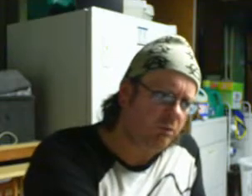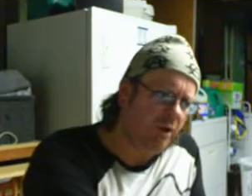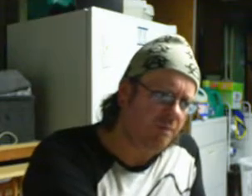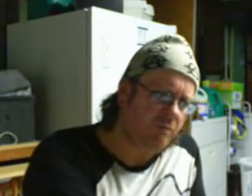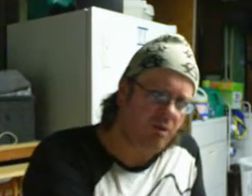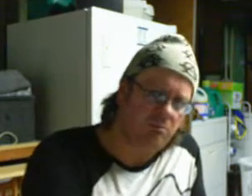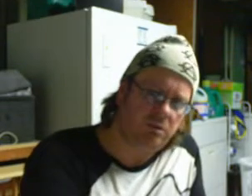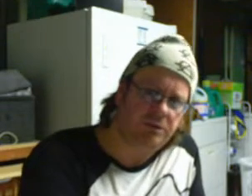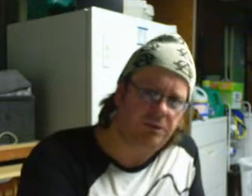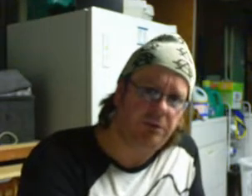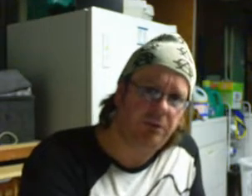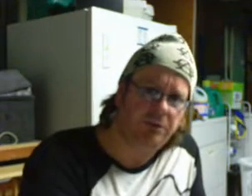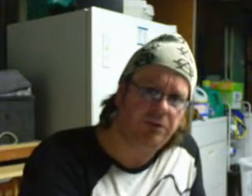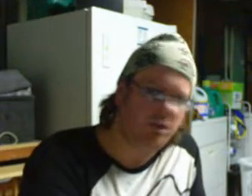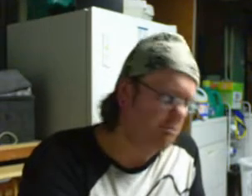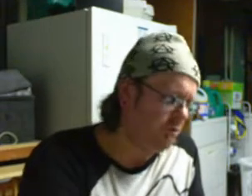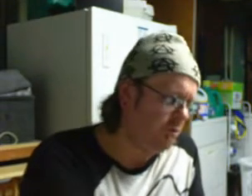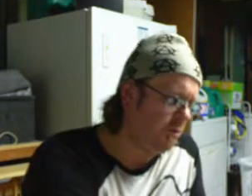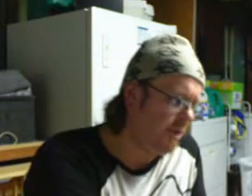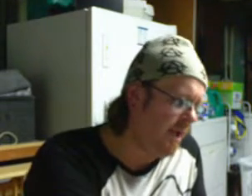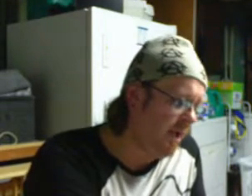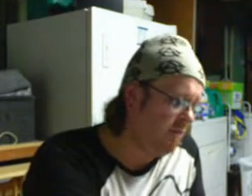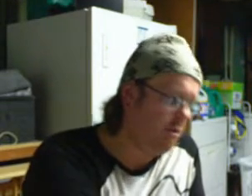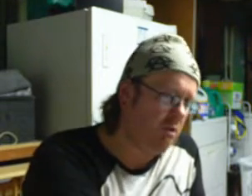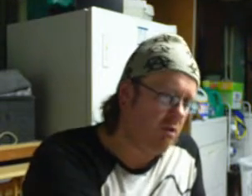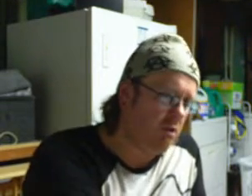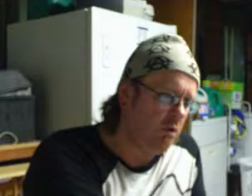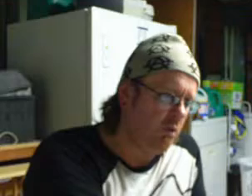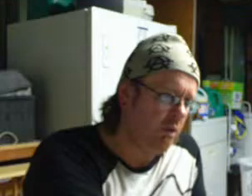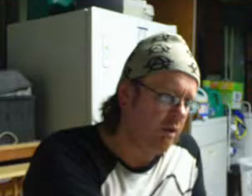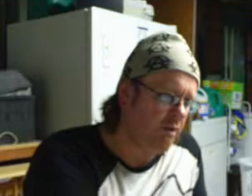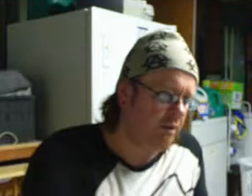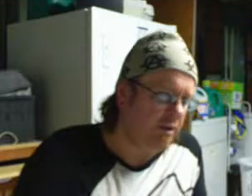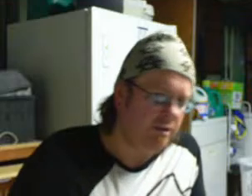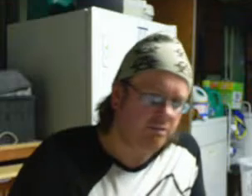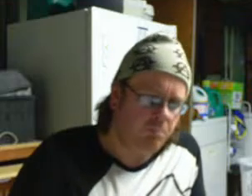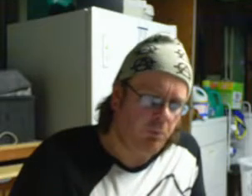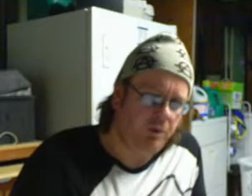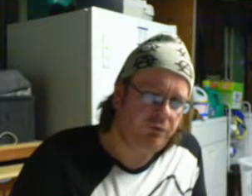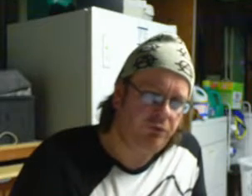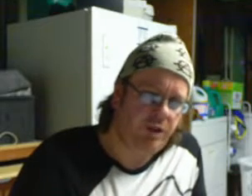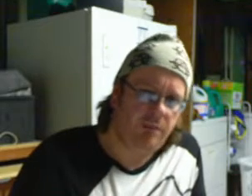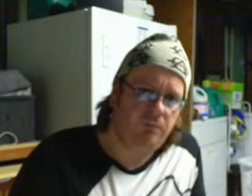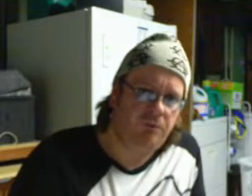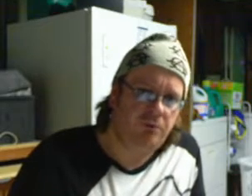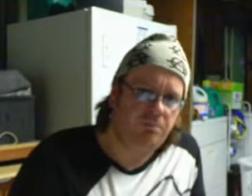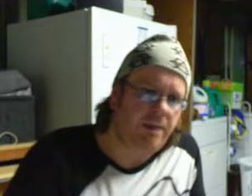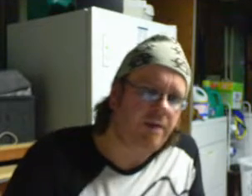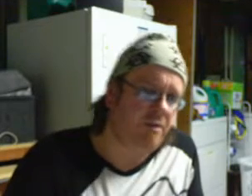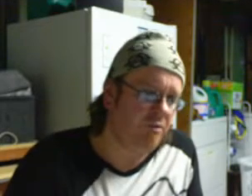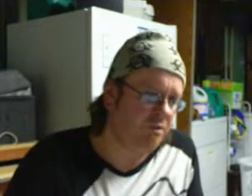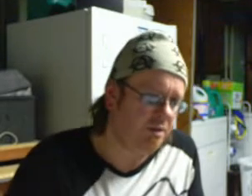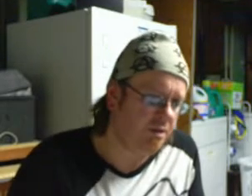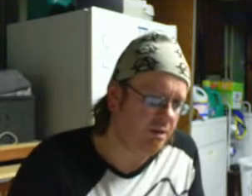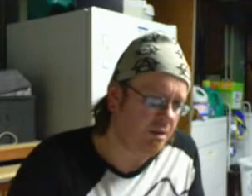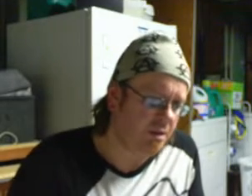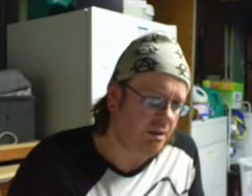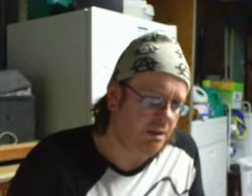what type of upbringing do you think Solomon is going to have when he's a point of shame for his parents